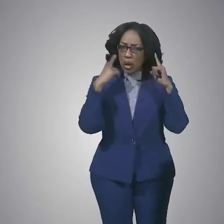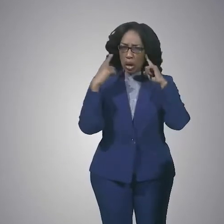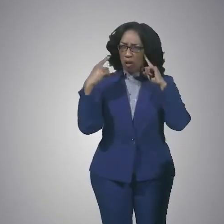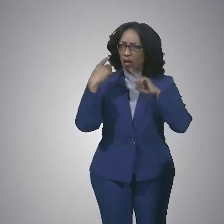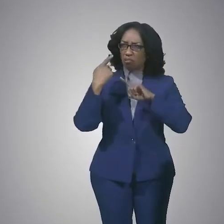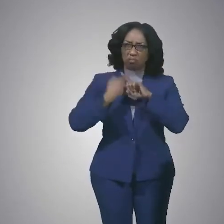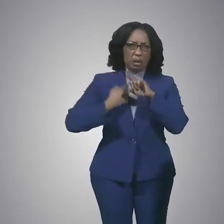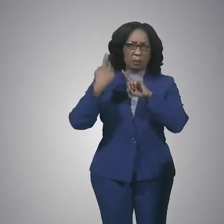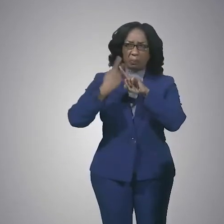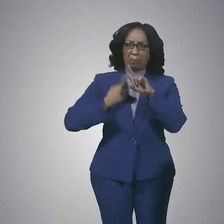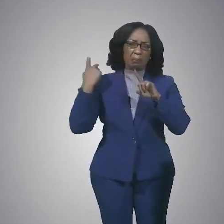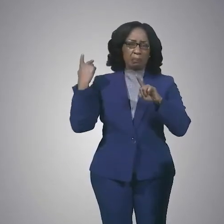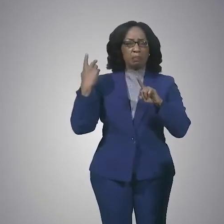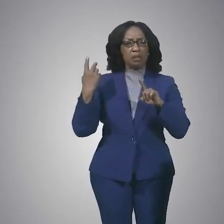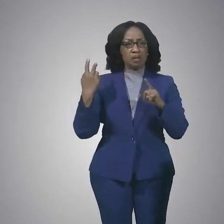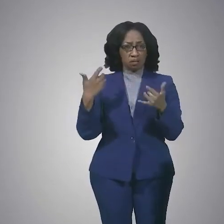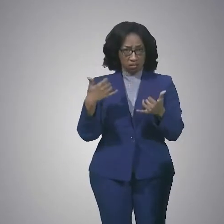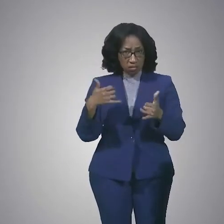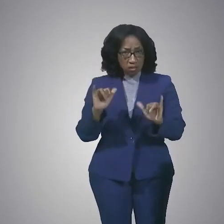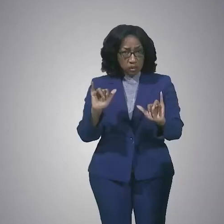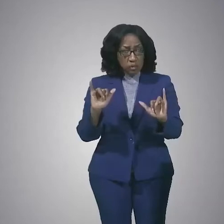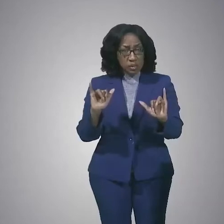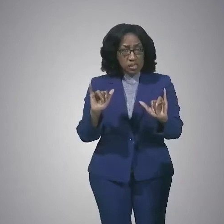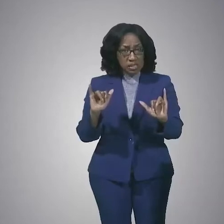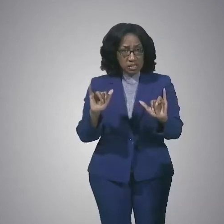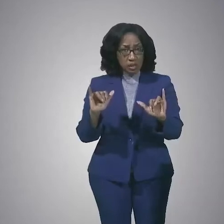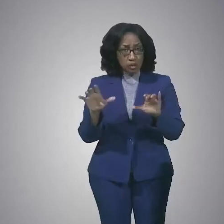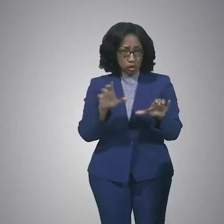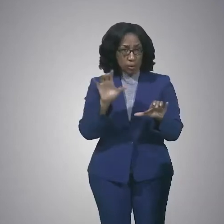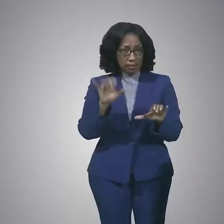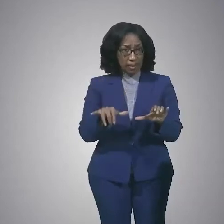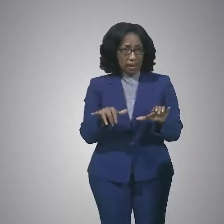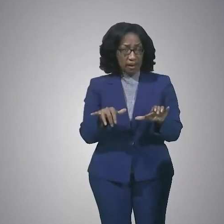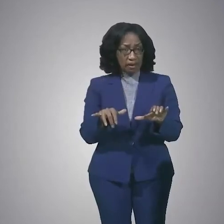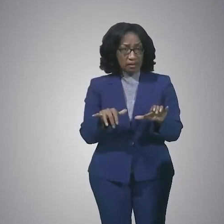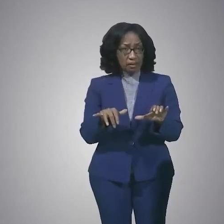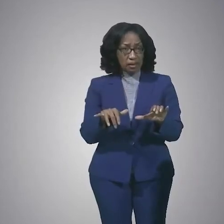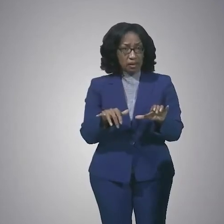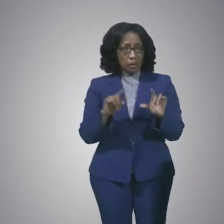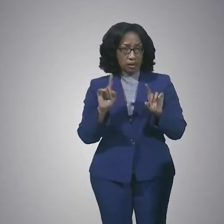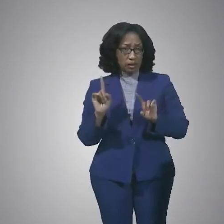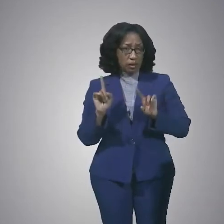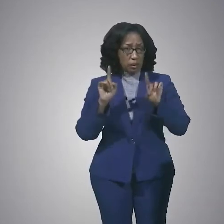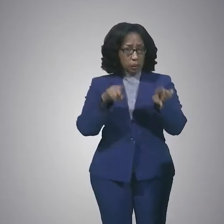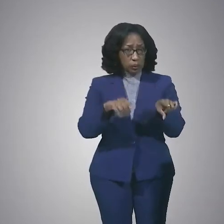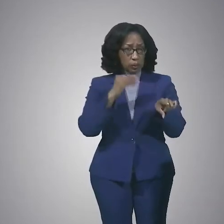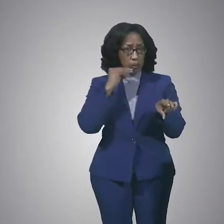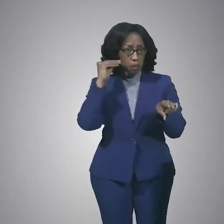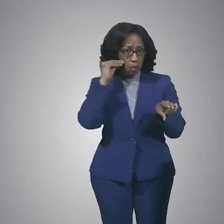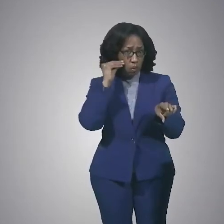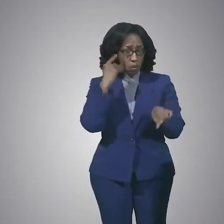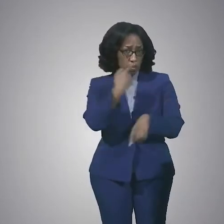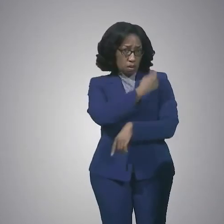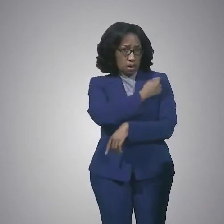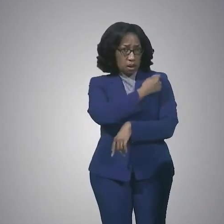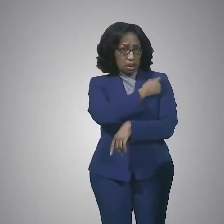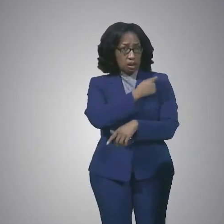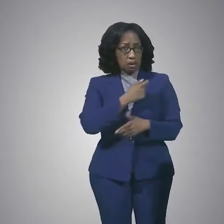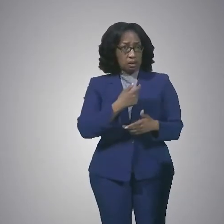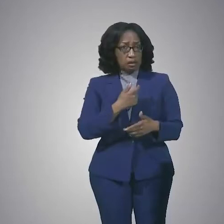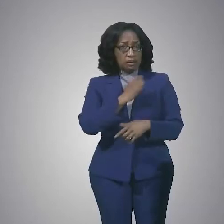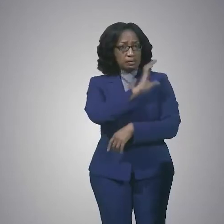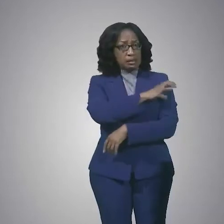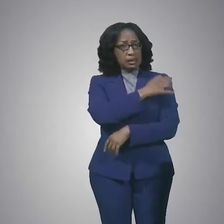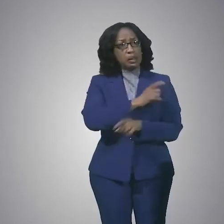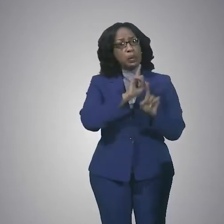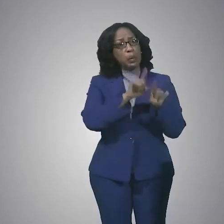ago, a month ago, something like that. Are we still doing, is the county still doing vaccination, like the clinic coming